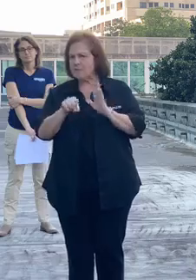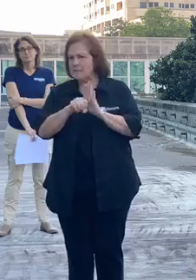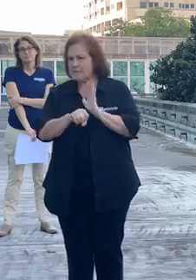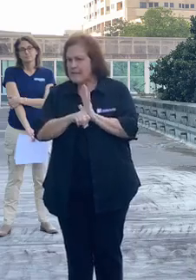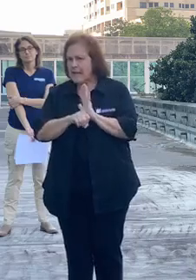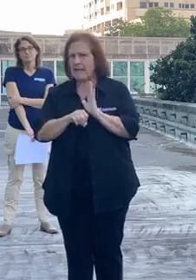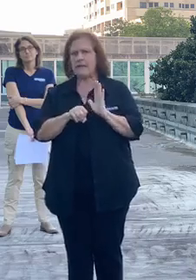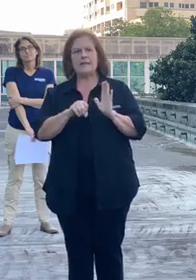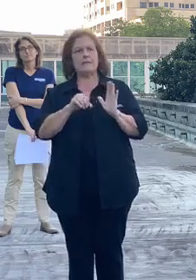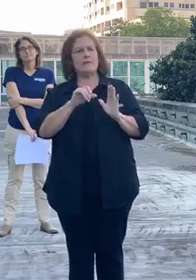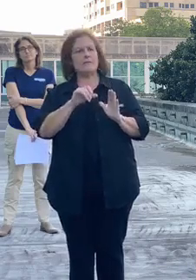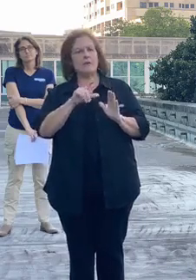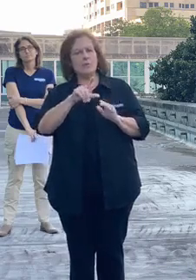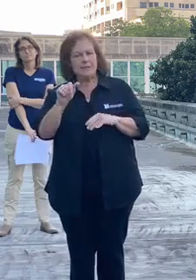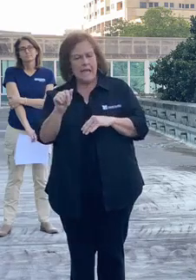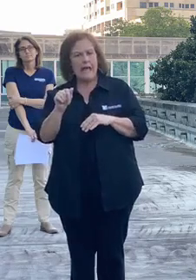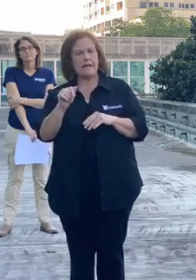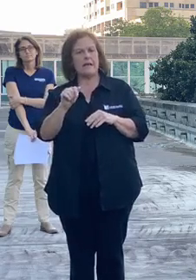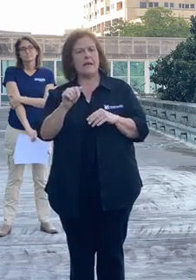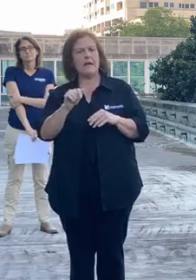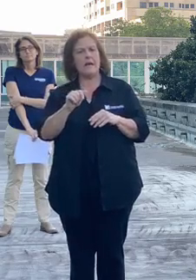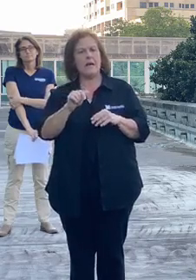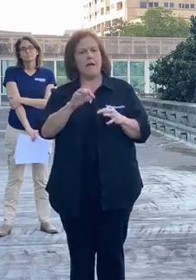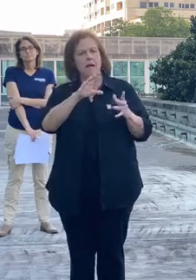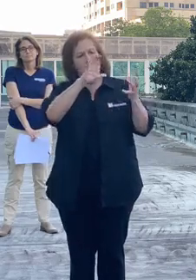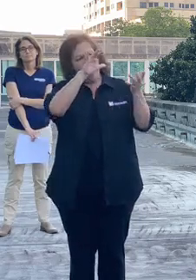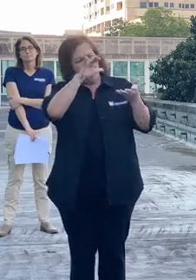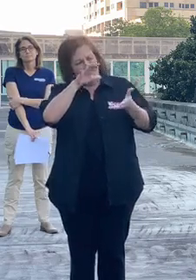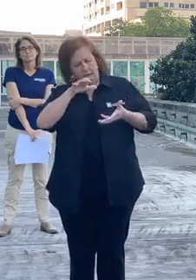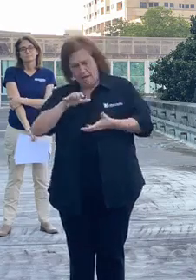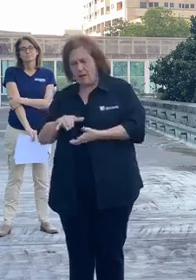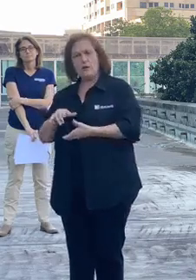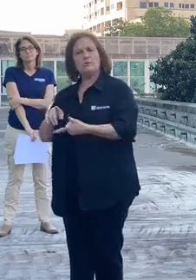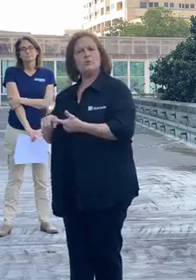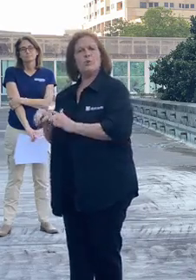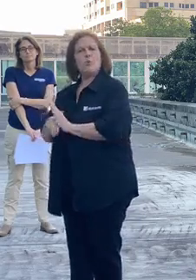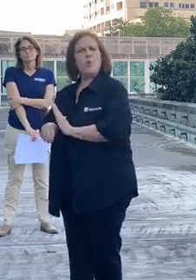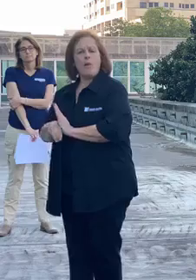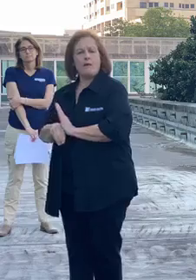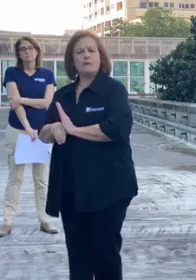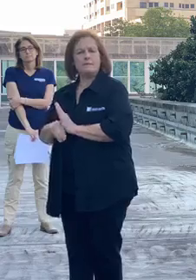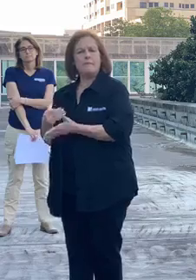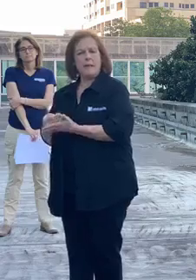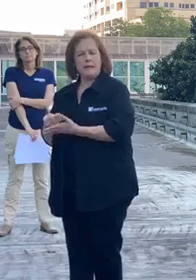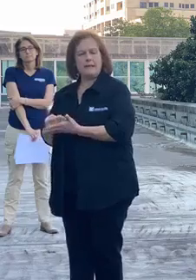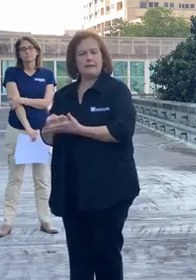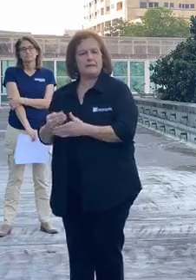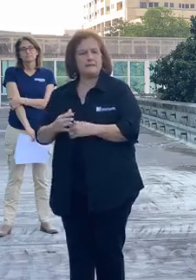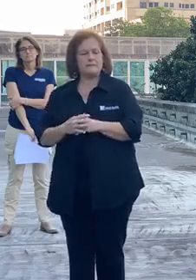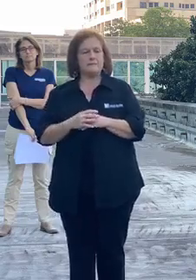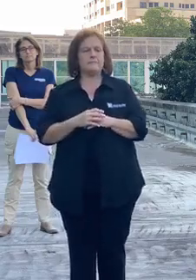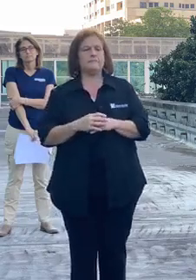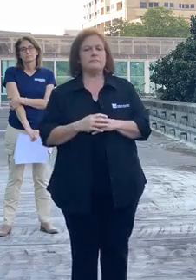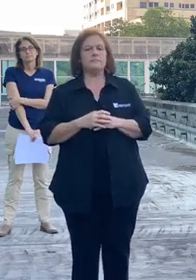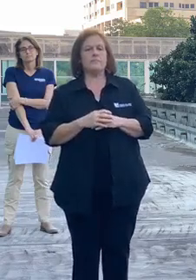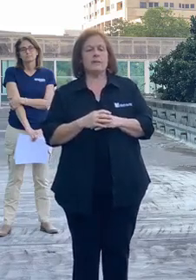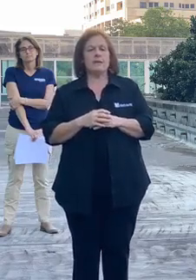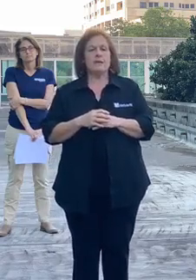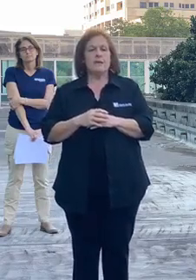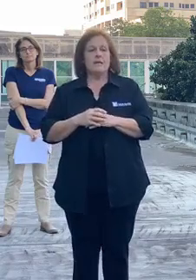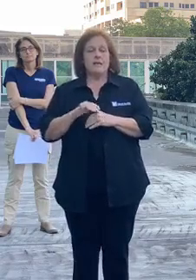the city of New Orleans. And let me tell you, even though we do not hit that